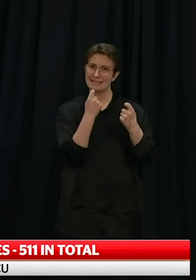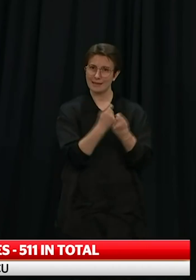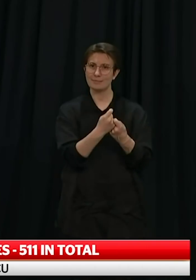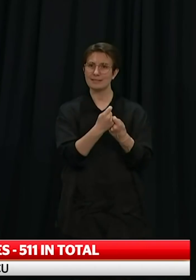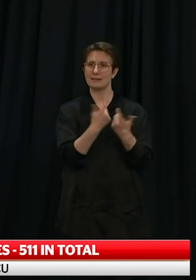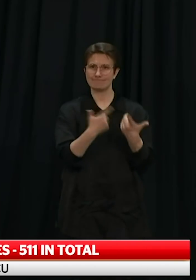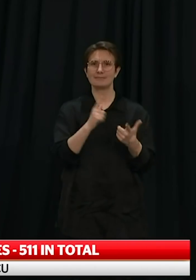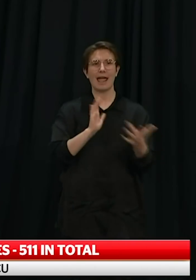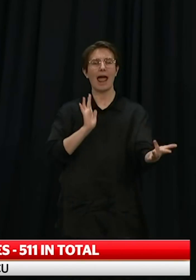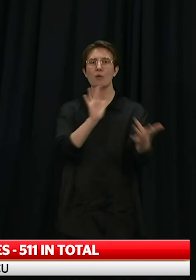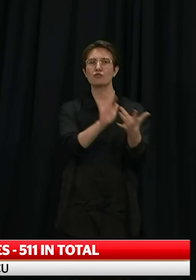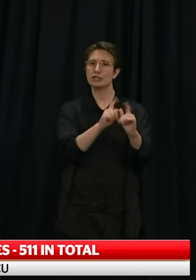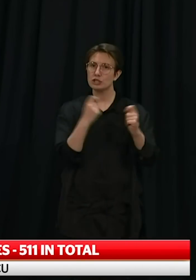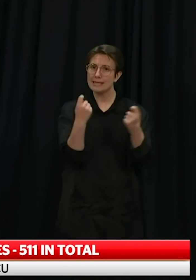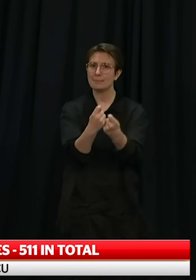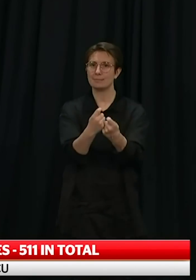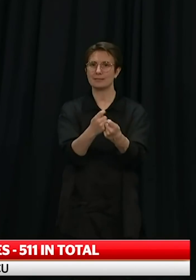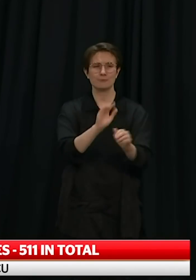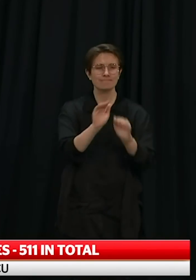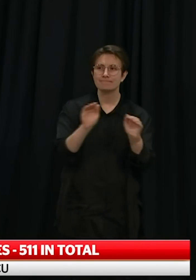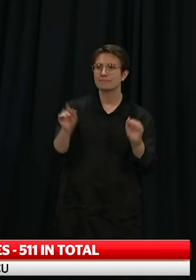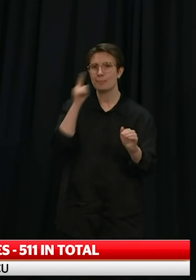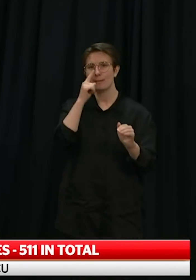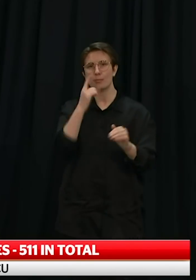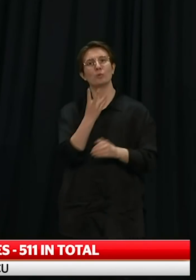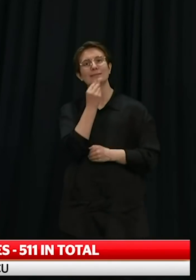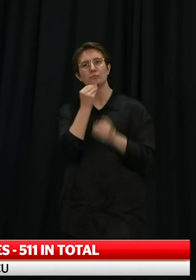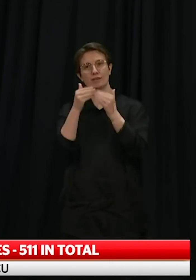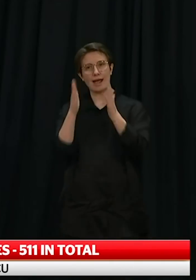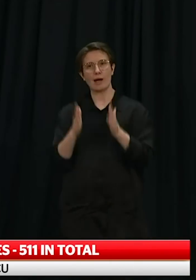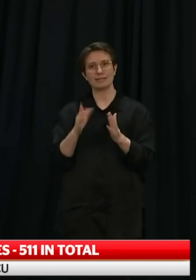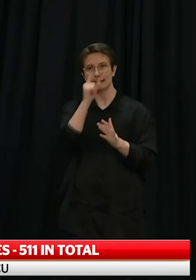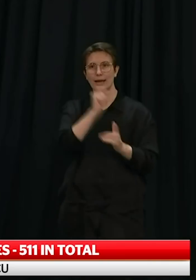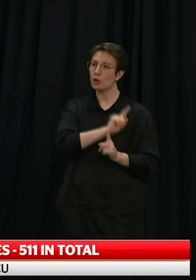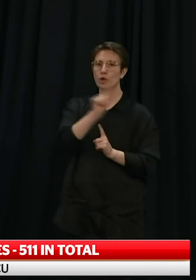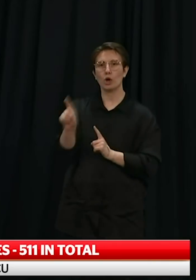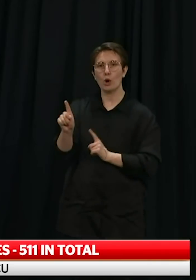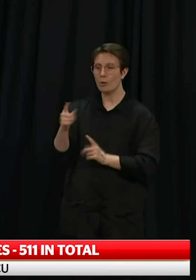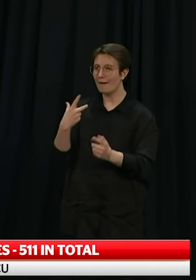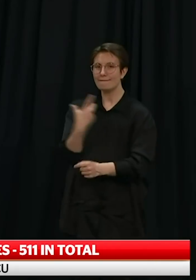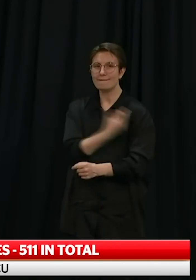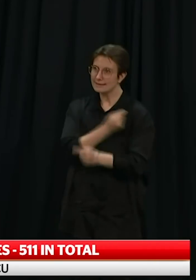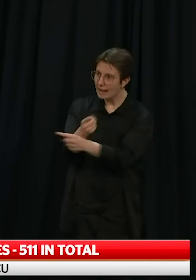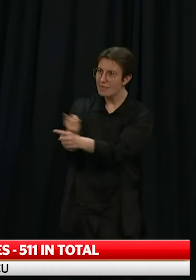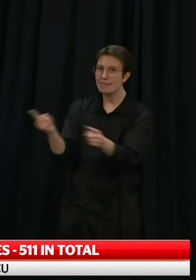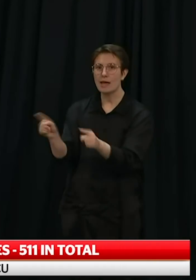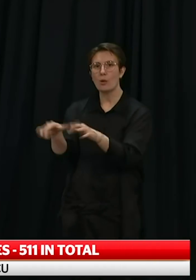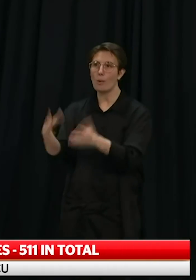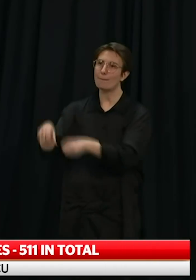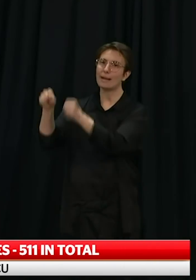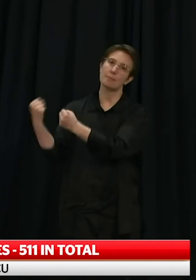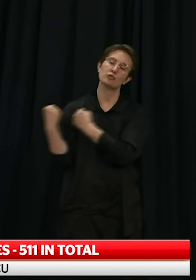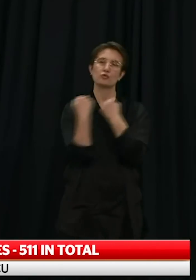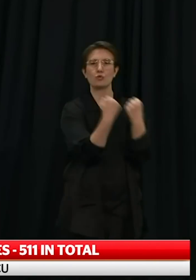people in temporary housing to enable them to reach vaccination centres. What I've listed really is just a snapshot of the various supports in